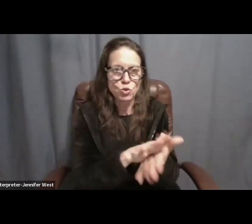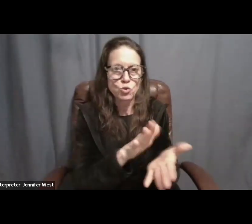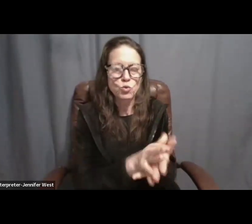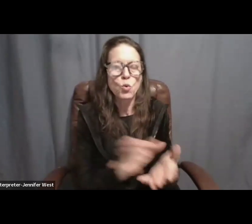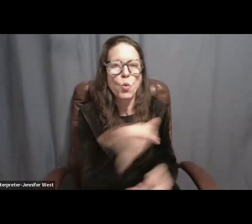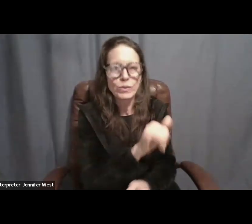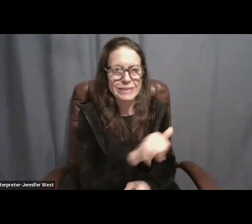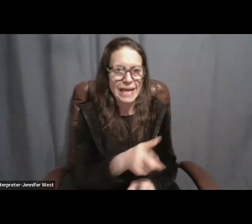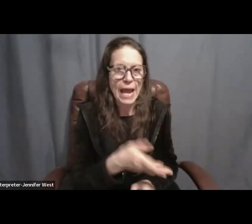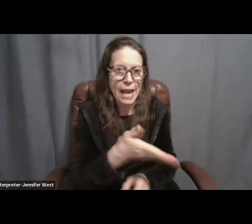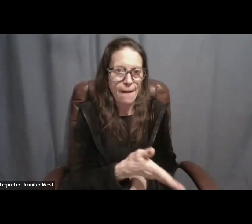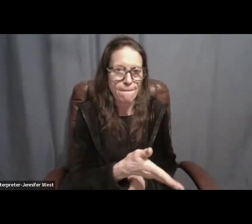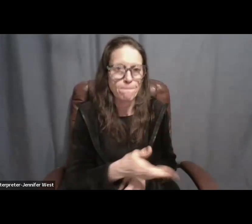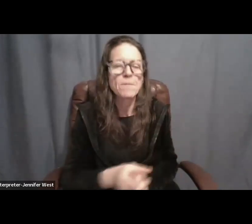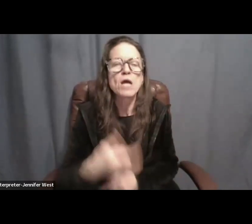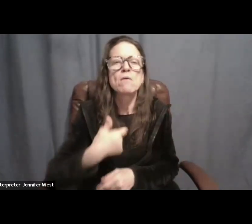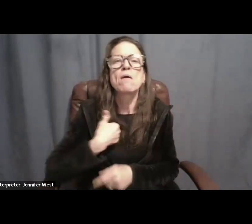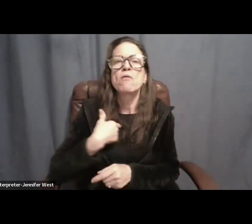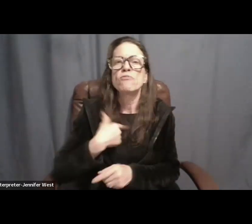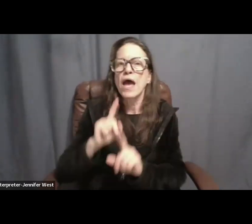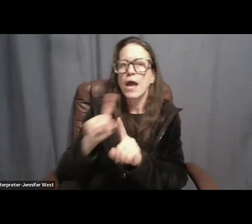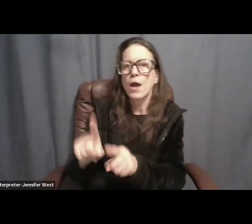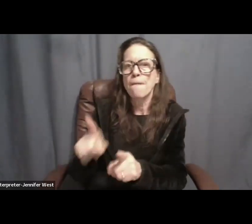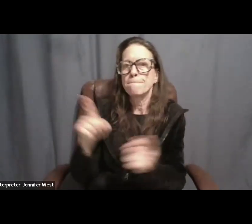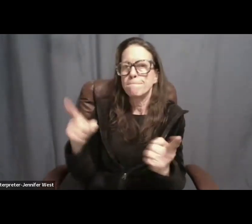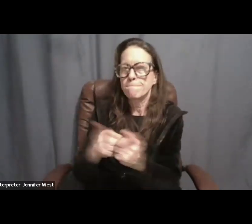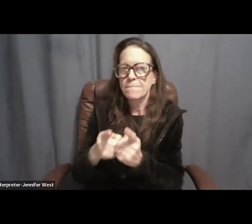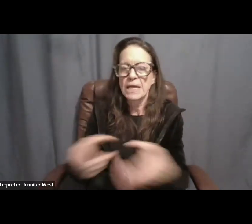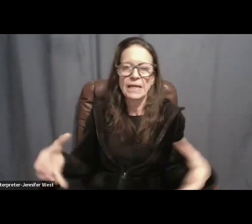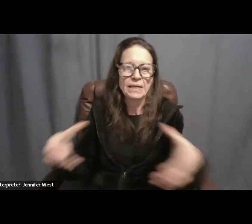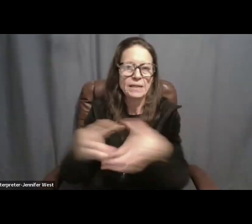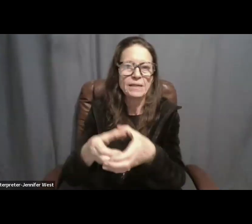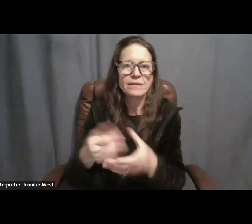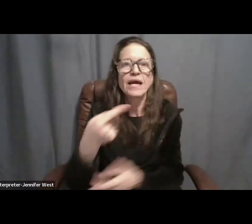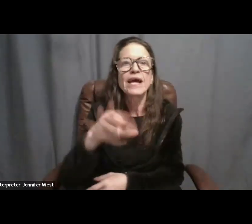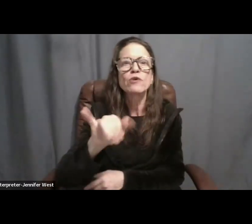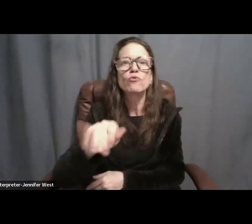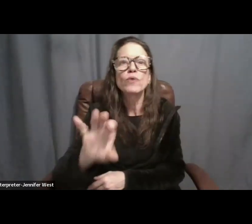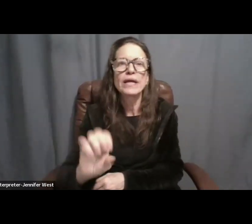Baptist Church, and they meet the third Saturday of every month.